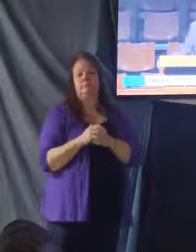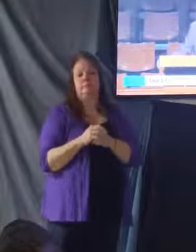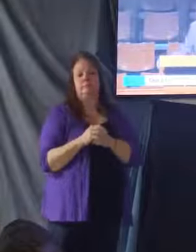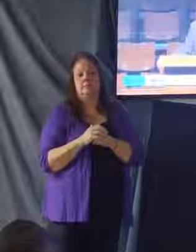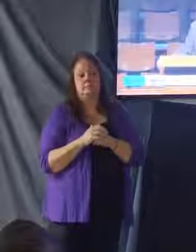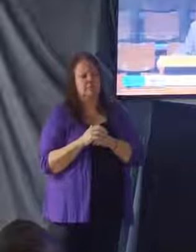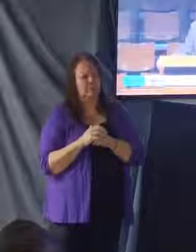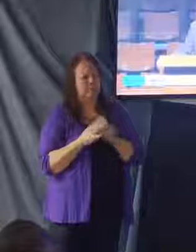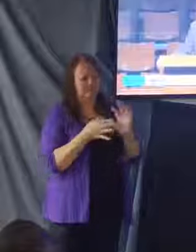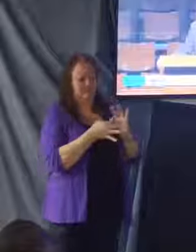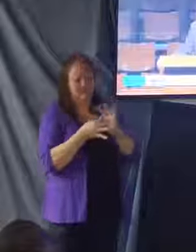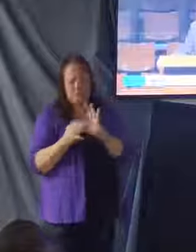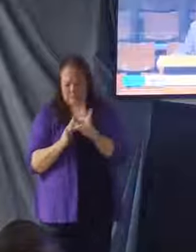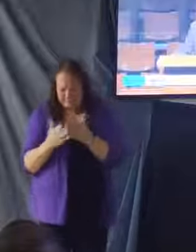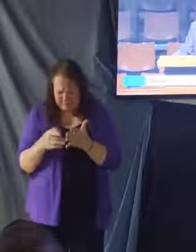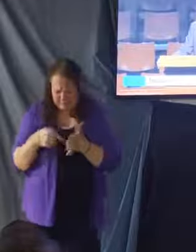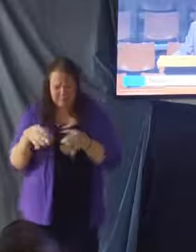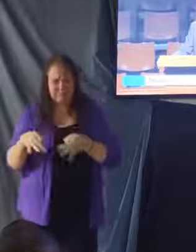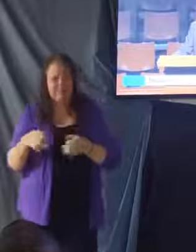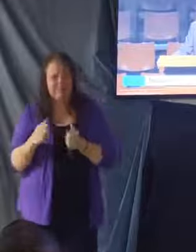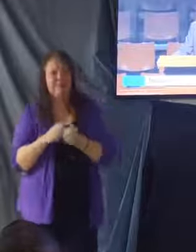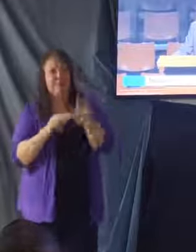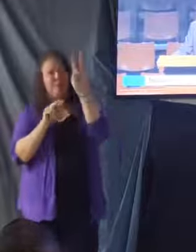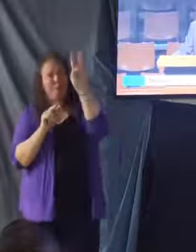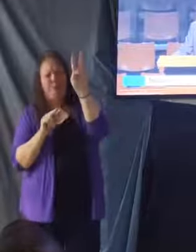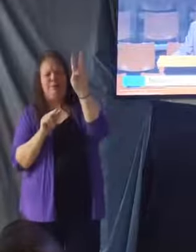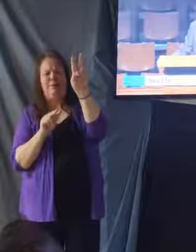What's that have to do with what the Bible's talking about with hope?